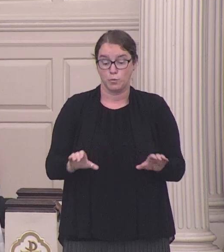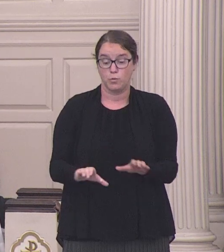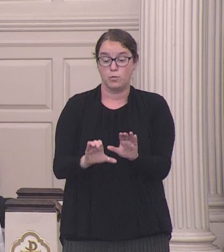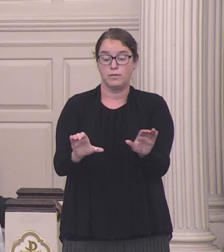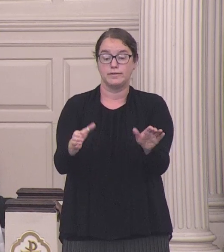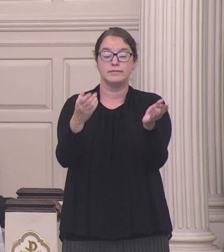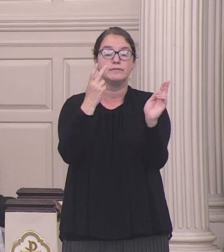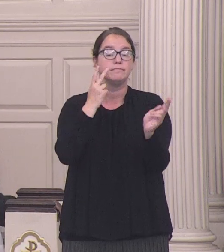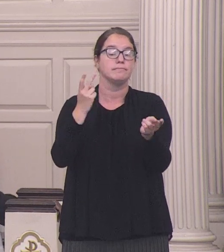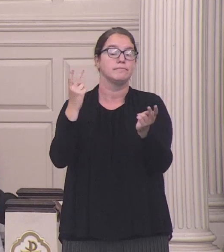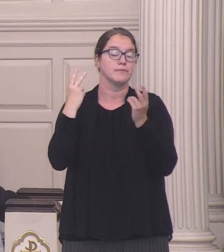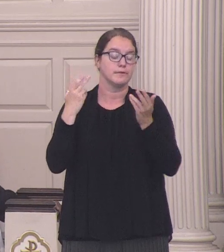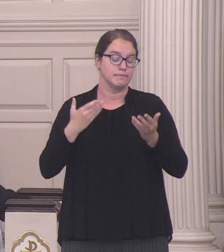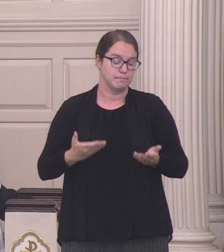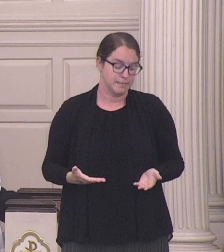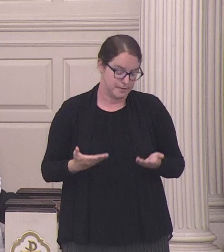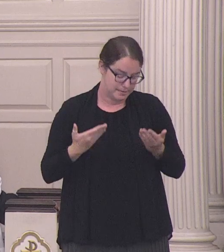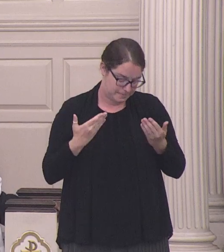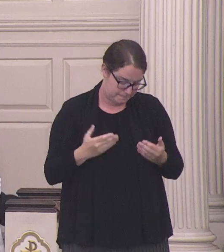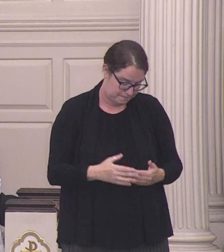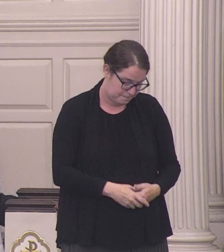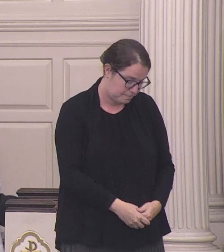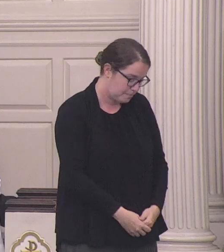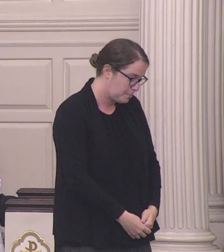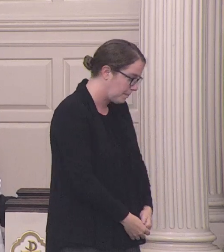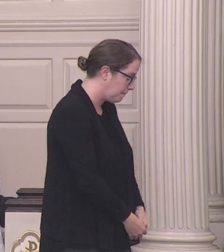Do this in memory of me."